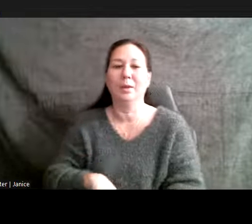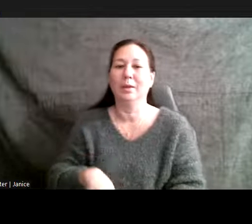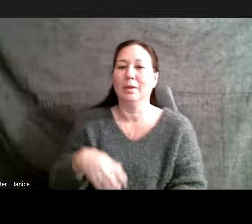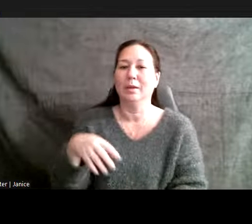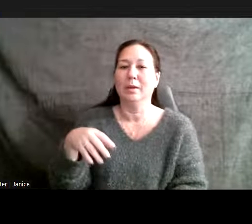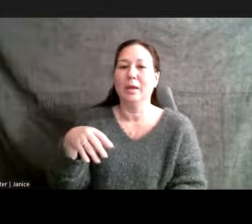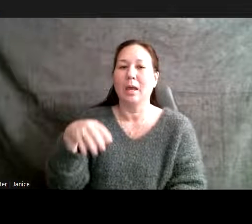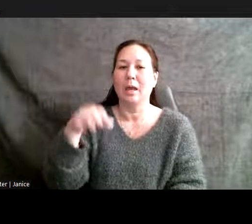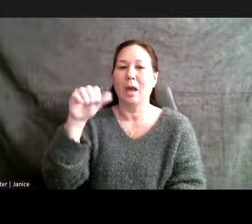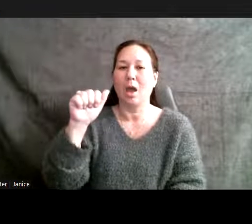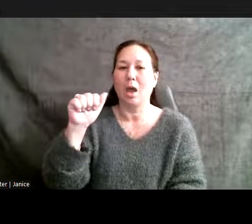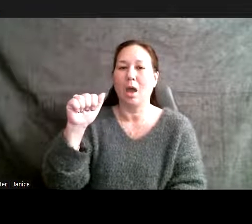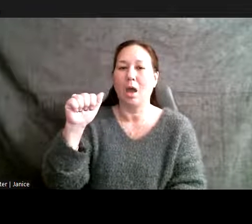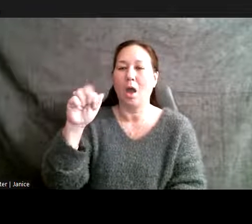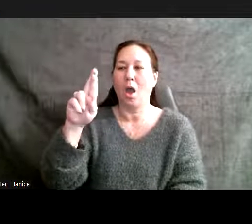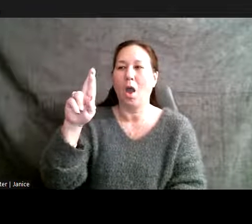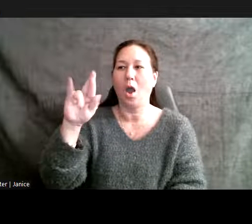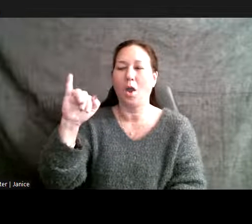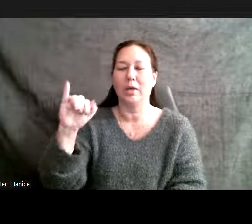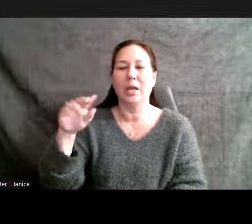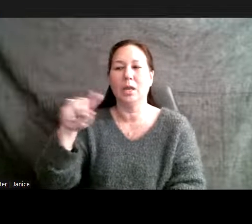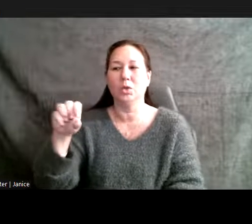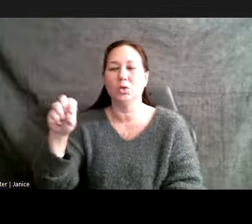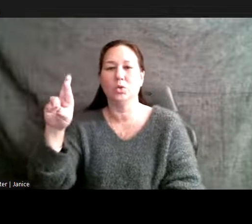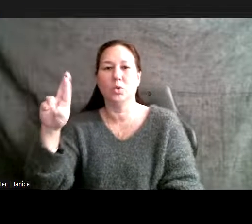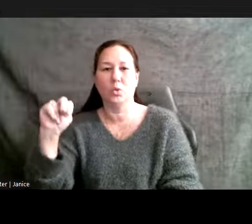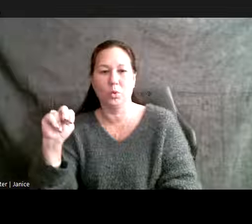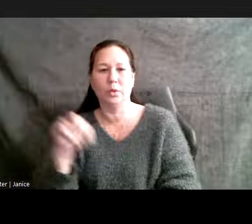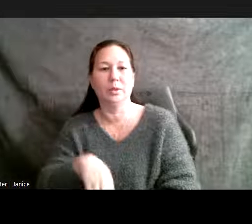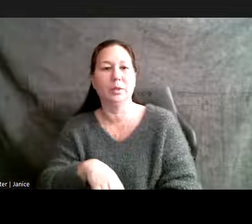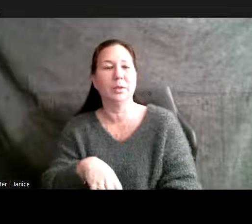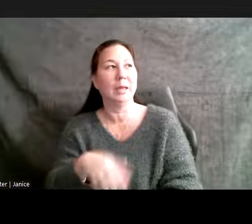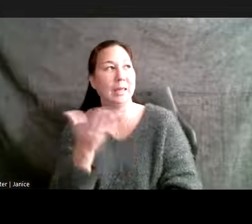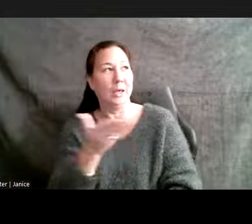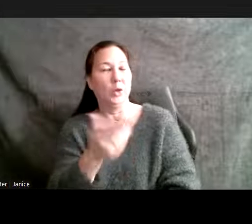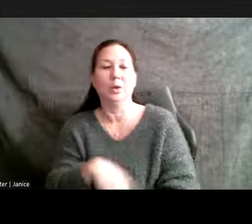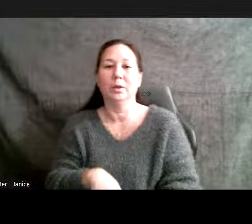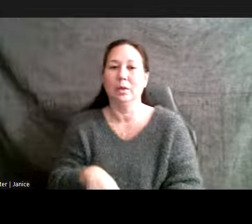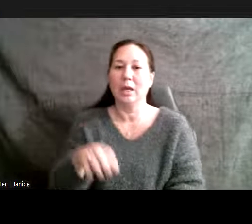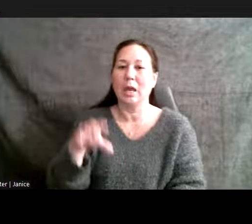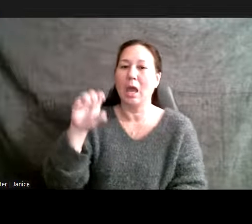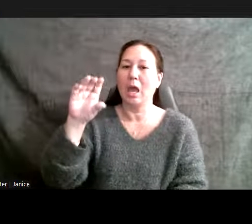Zorn, please. Here. Thanks, Ari. I'll just go back. Is Cheryl Hawley here?